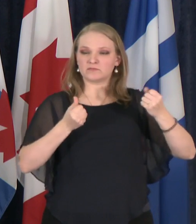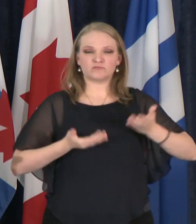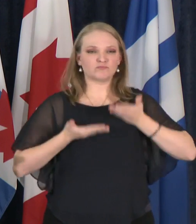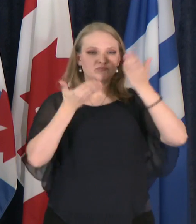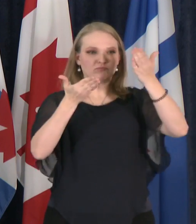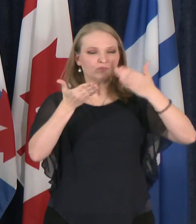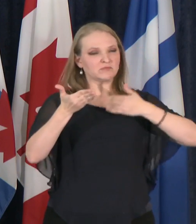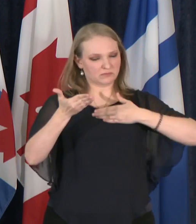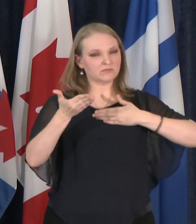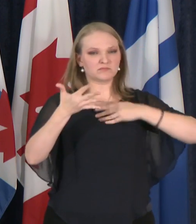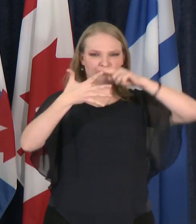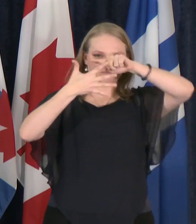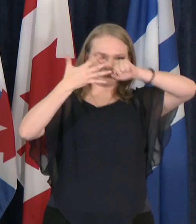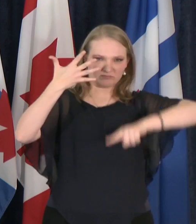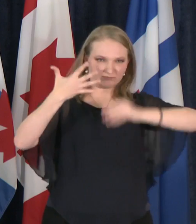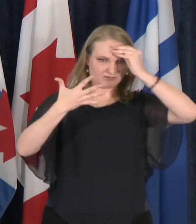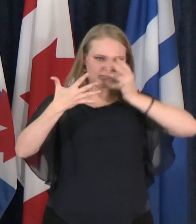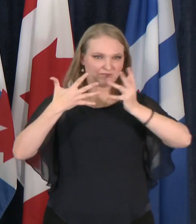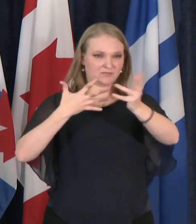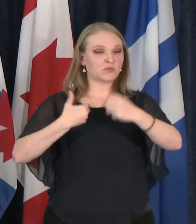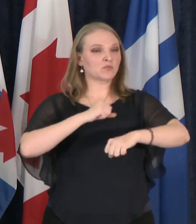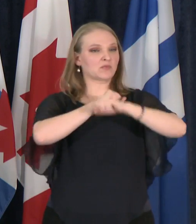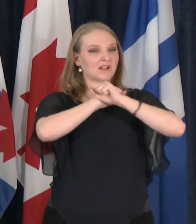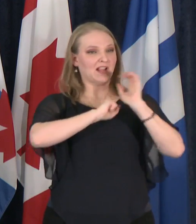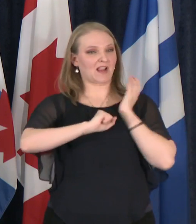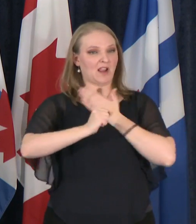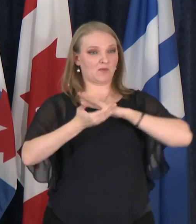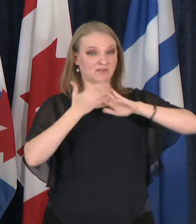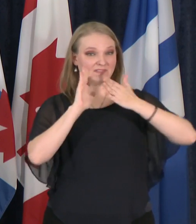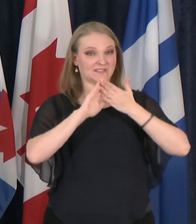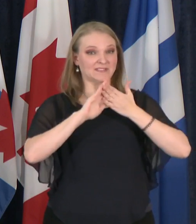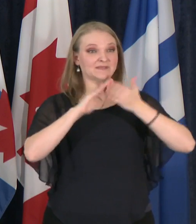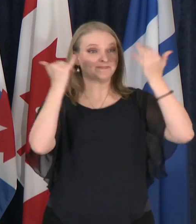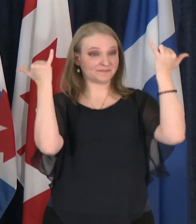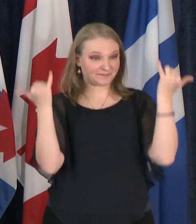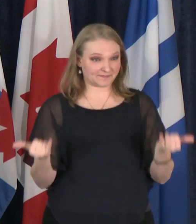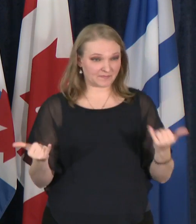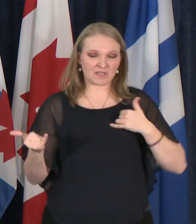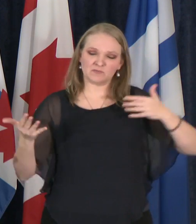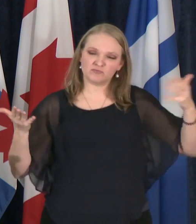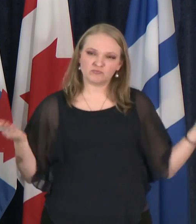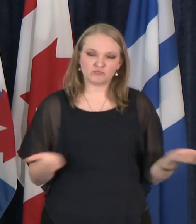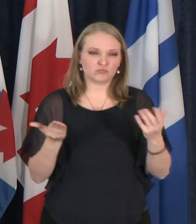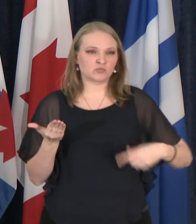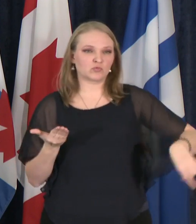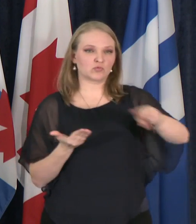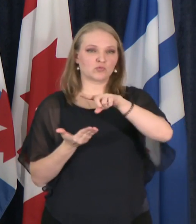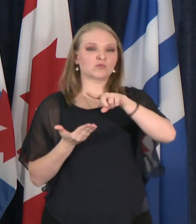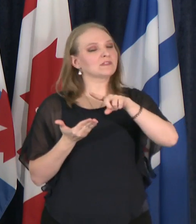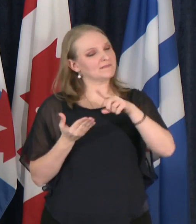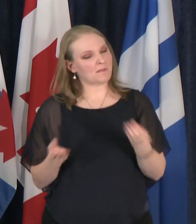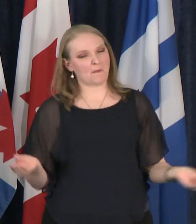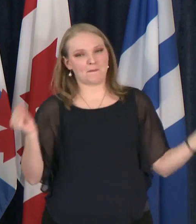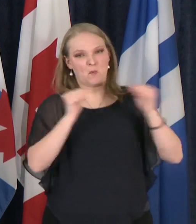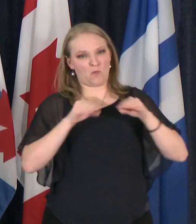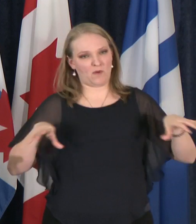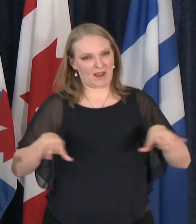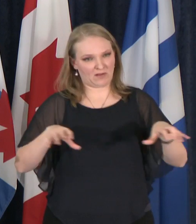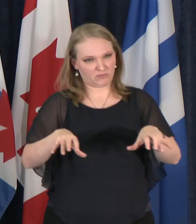city. At this time, I am urging you to take further